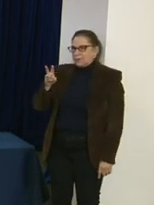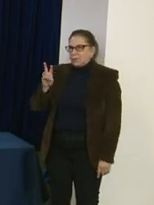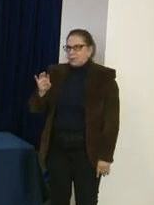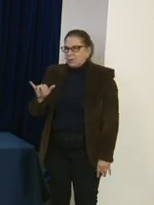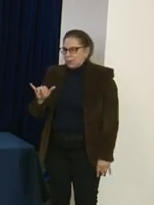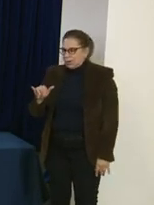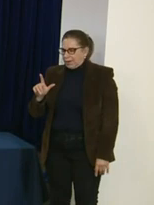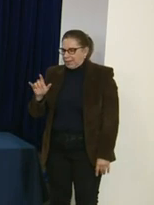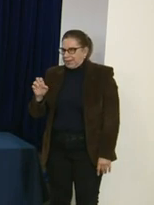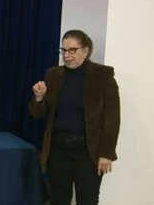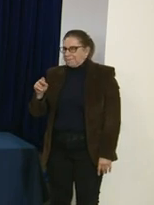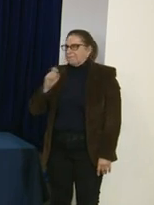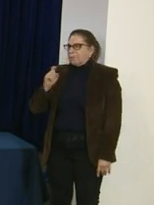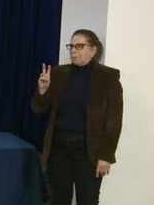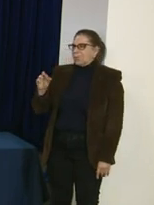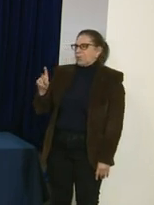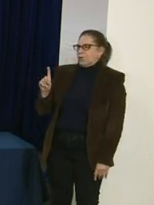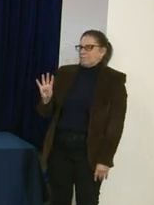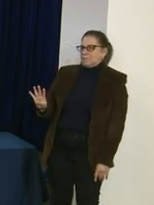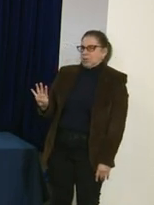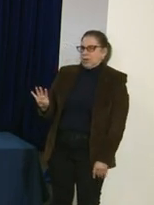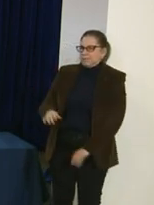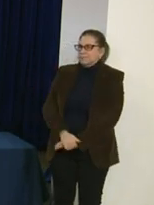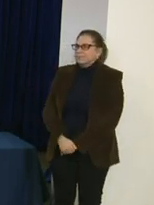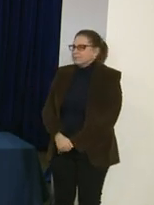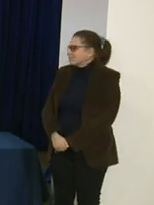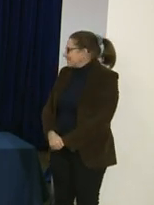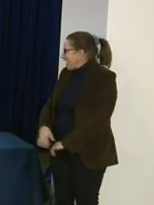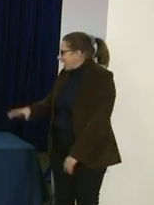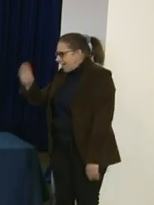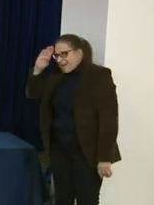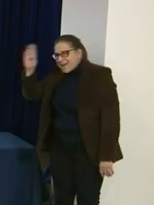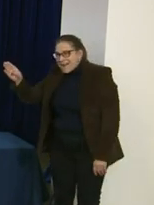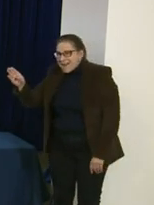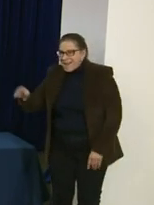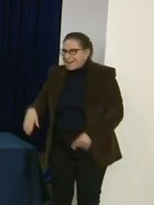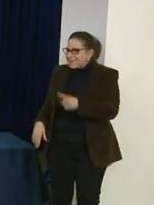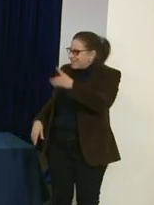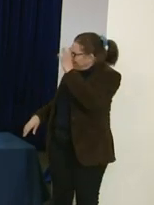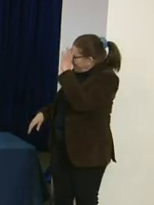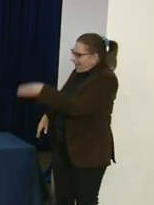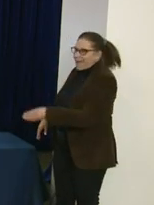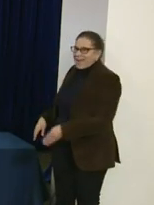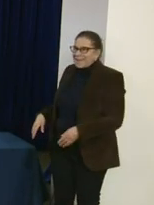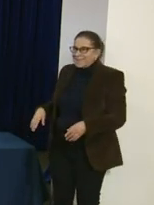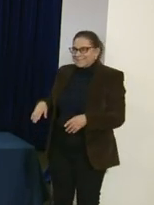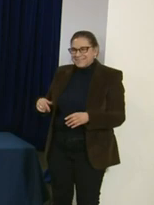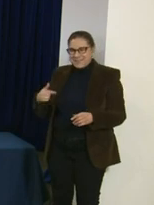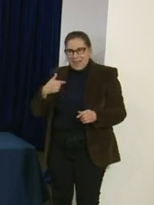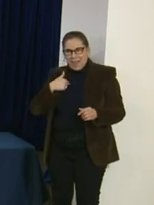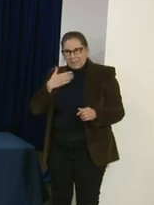Hi, Gwendolyn. How you doing? Good, thank you.